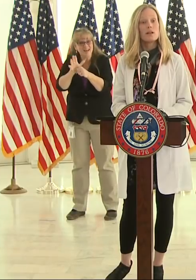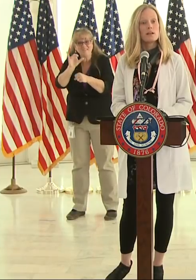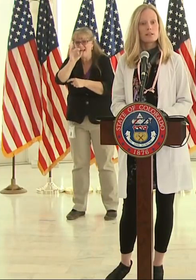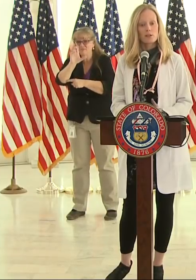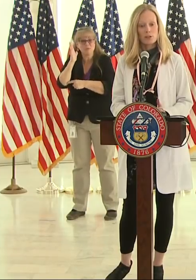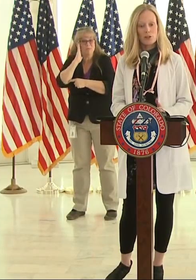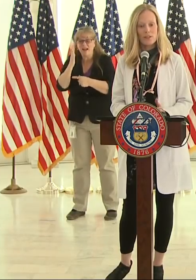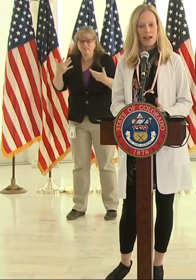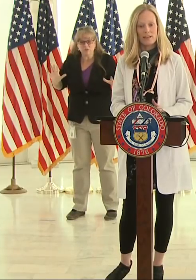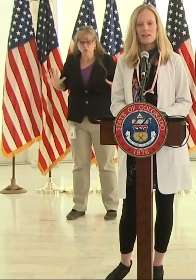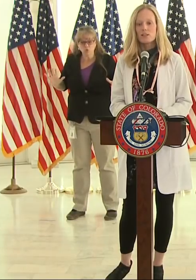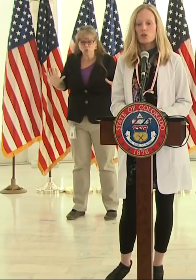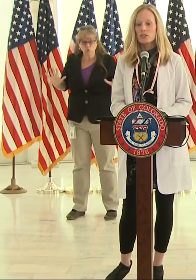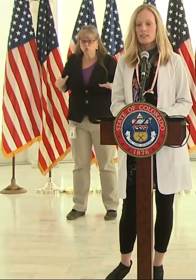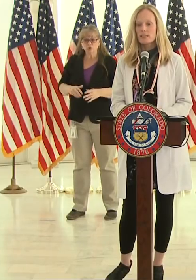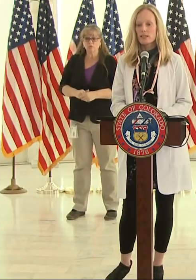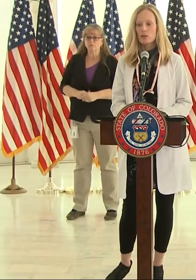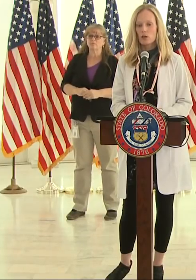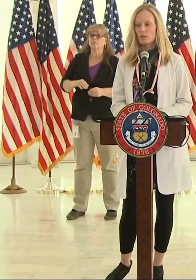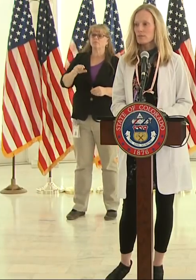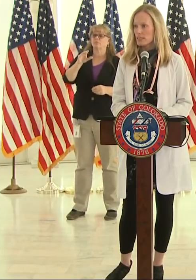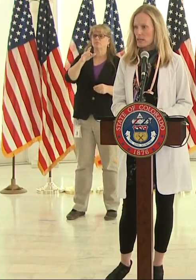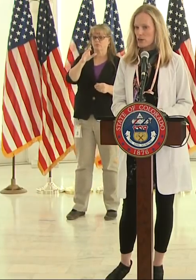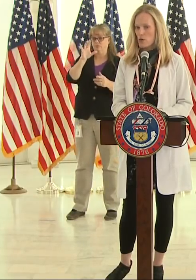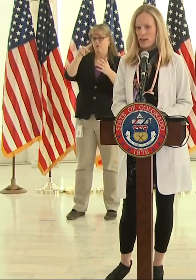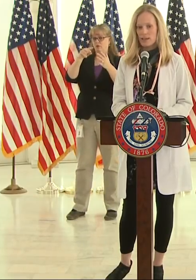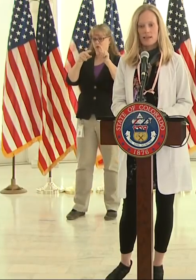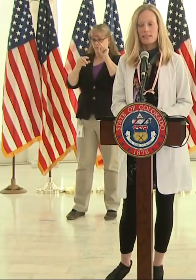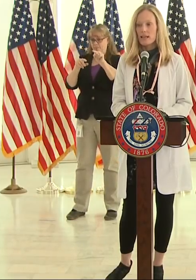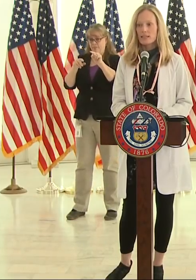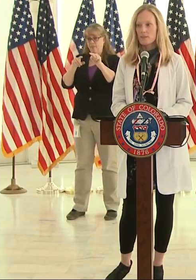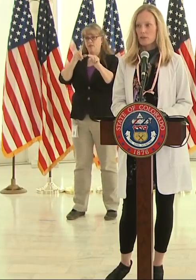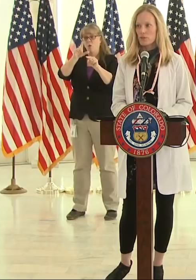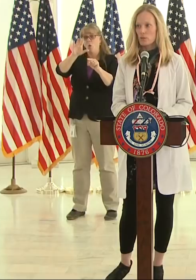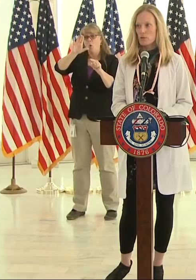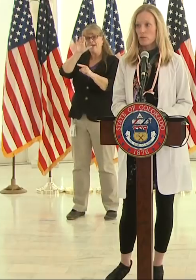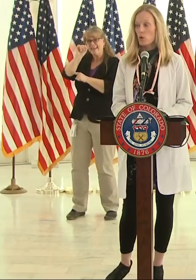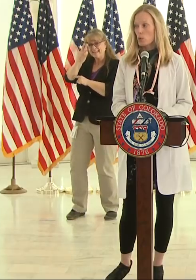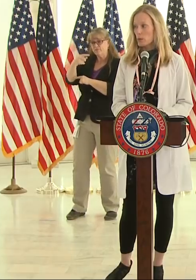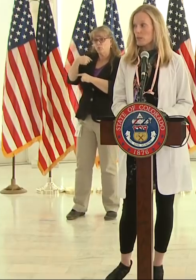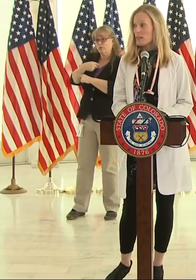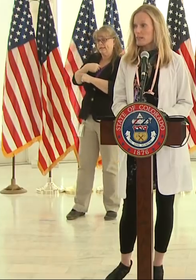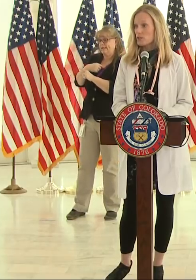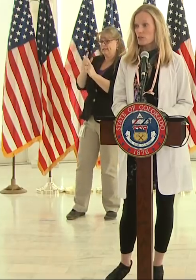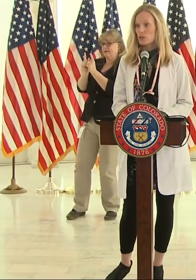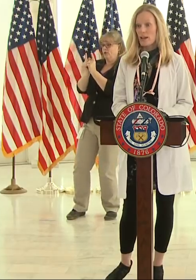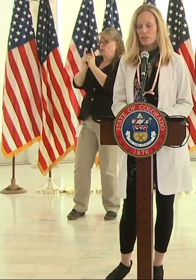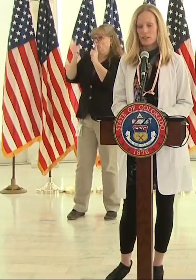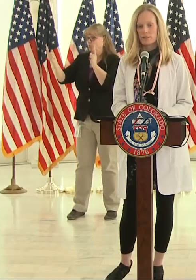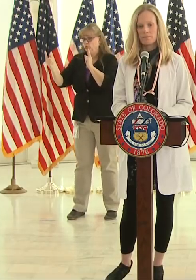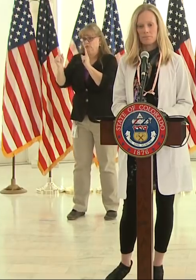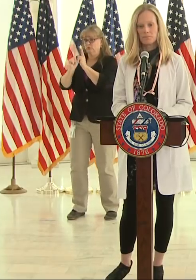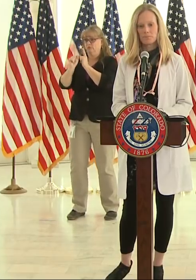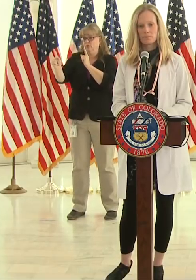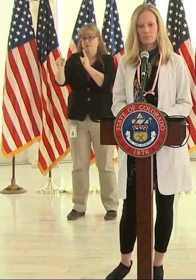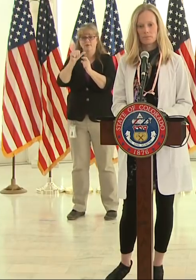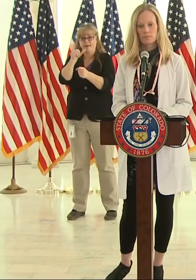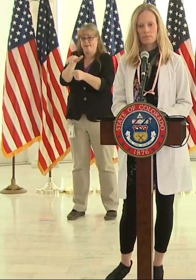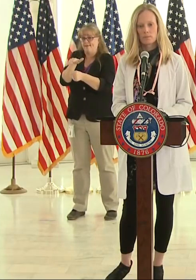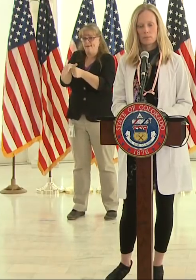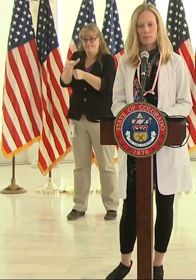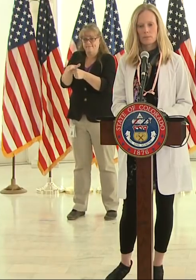So to conclude then, social distancing alone, scenario A, is not sufficient for moving forward. We need additional strategies.